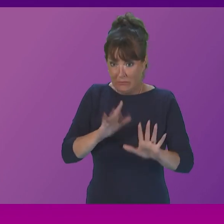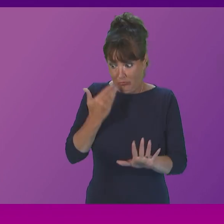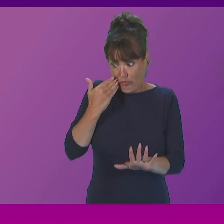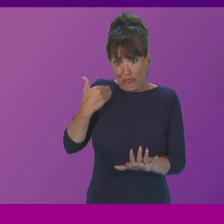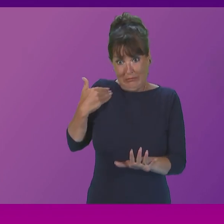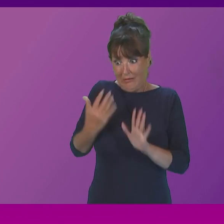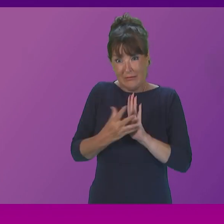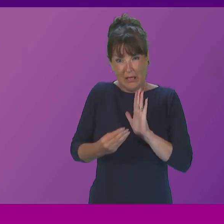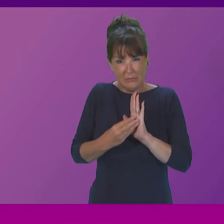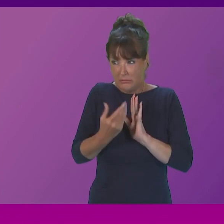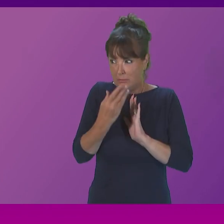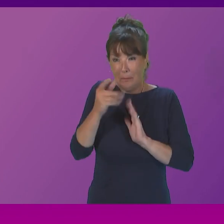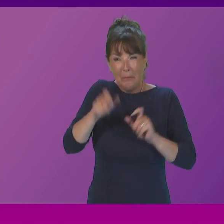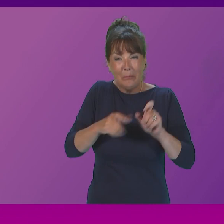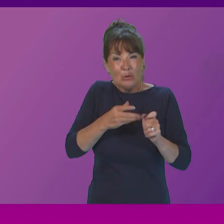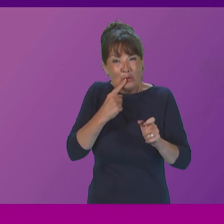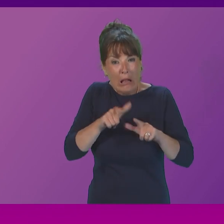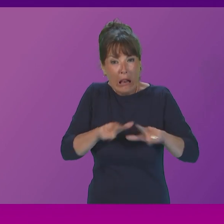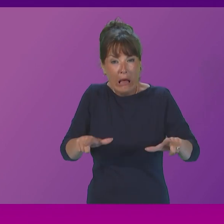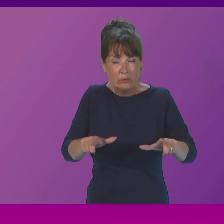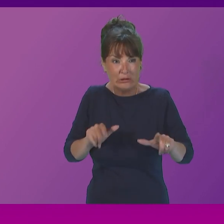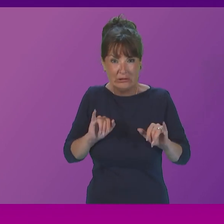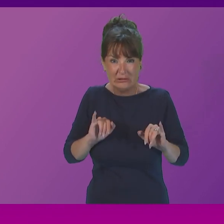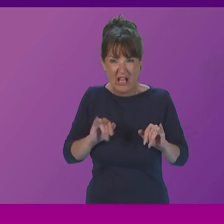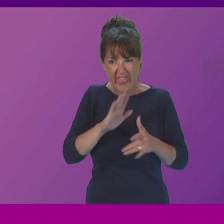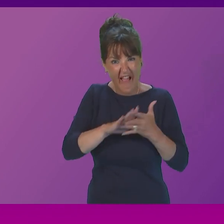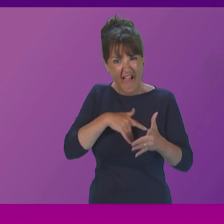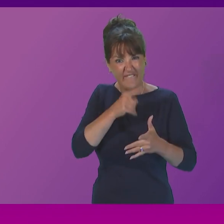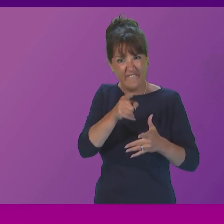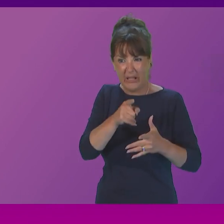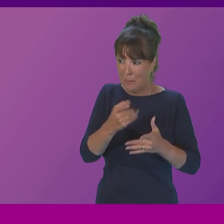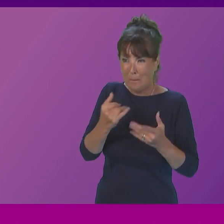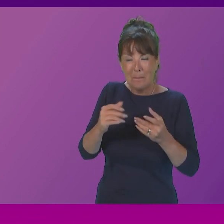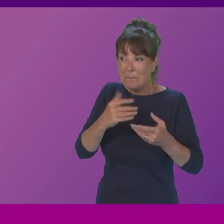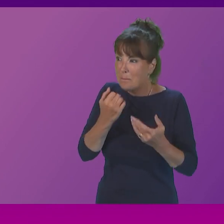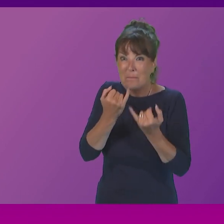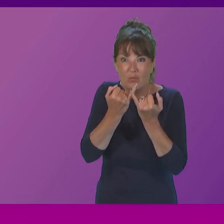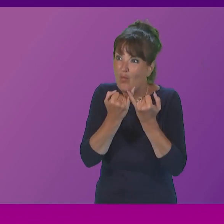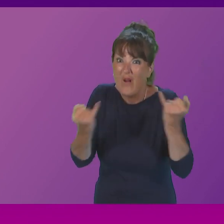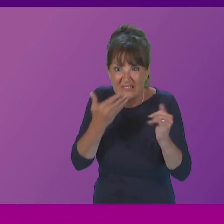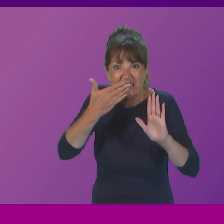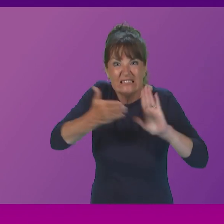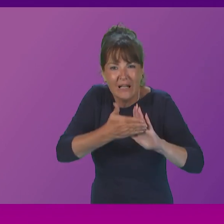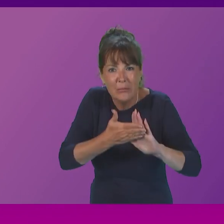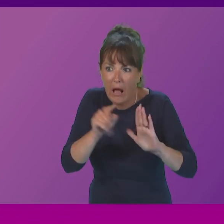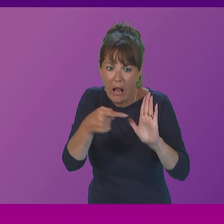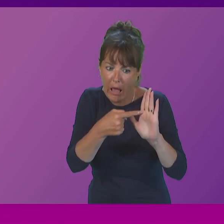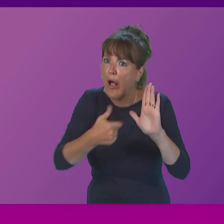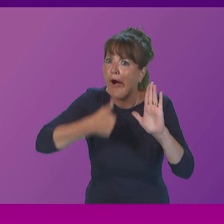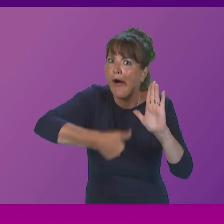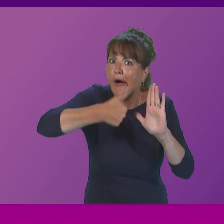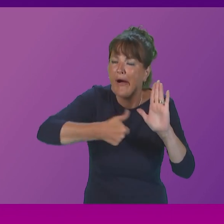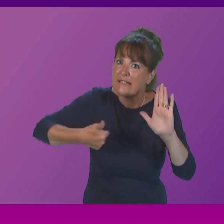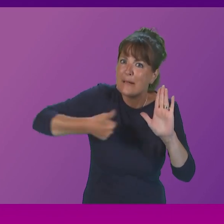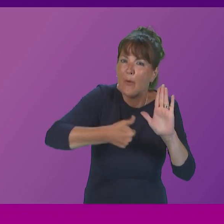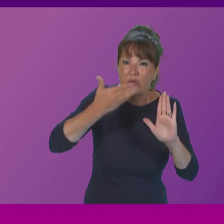people using language that actually sort of like feeds that stigma that goes along with mental health.